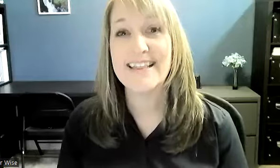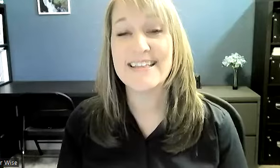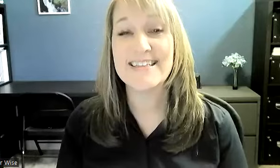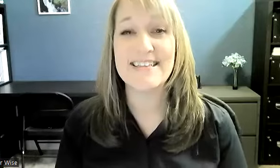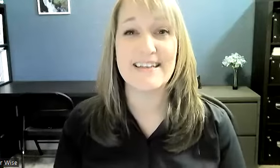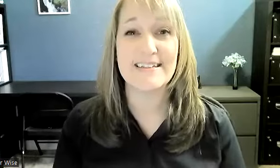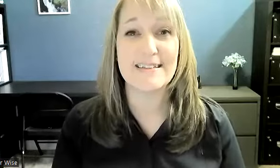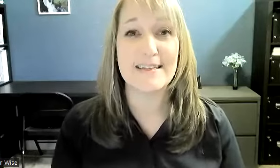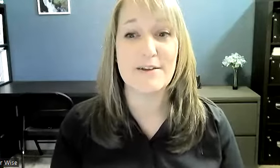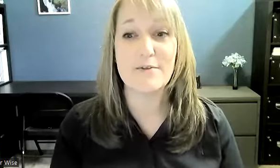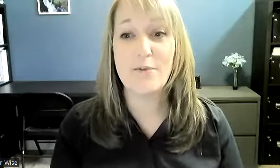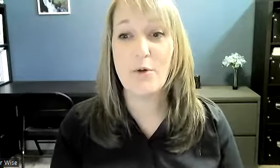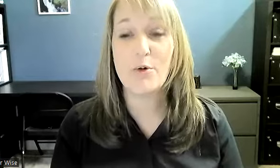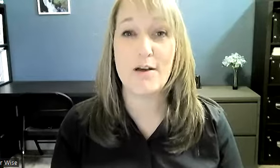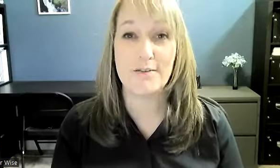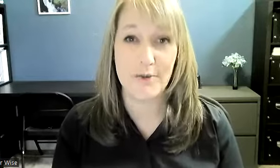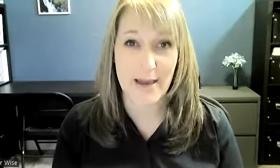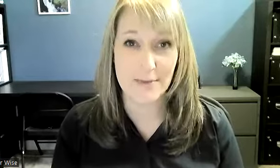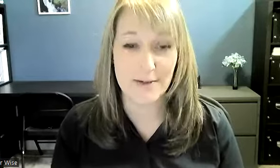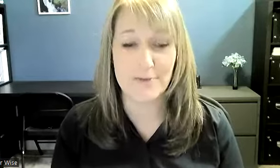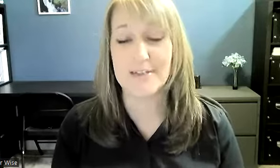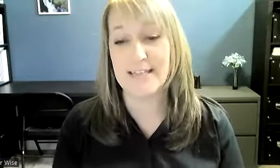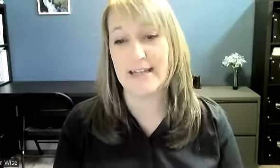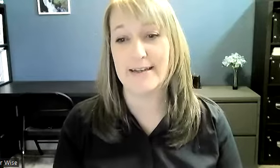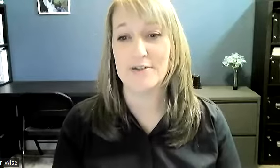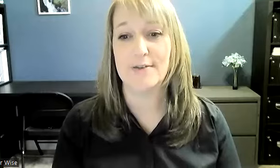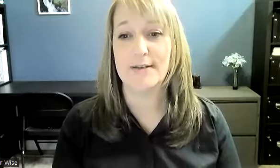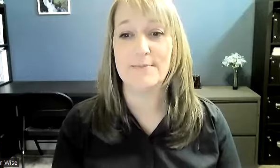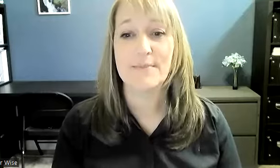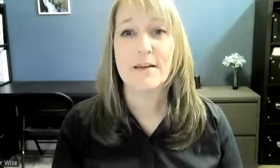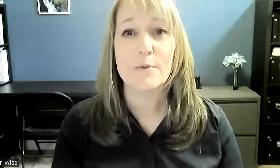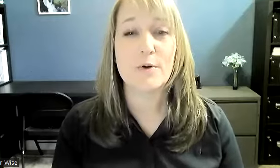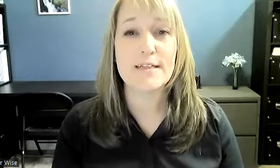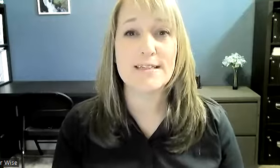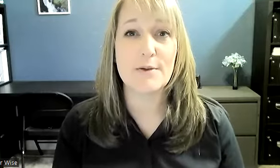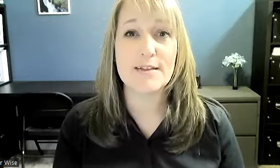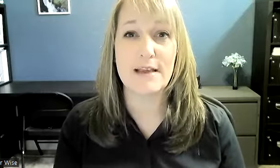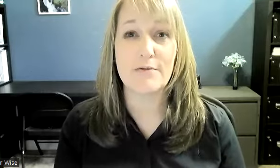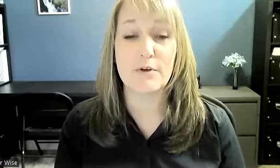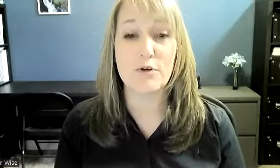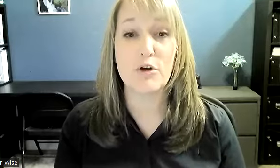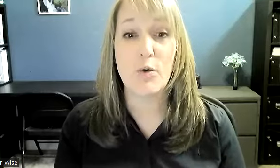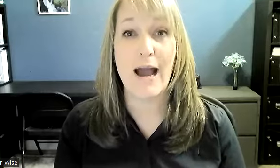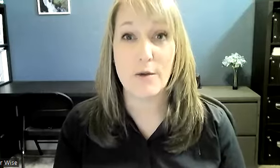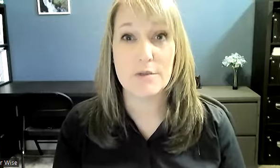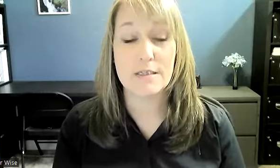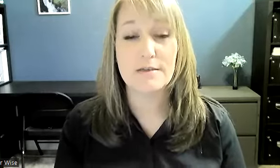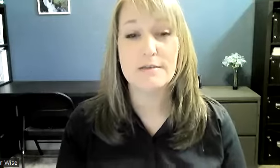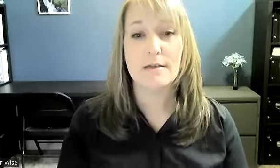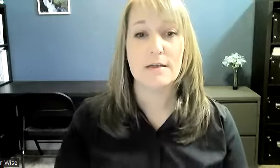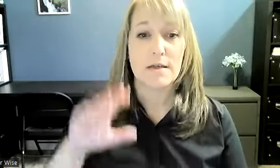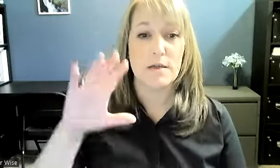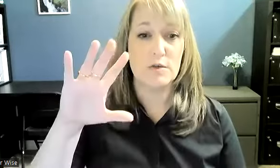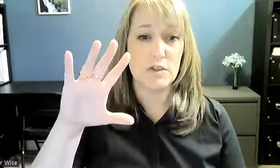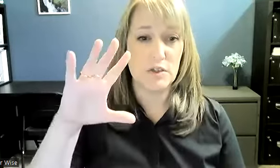This is lesson 4.1 vocabulary for signing naturally. We're going to start with a sign for go out. You